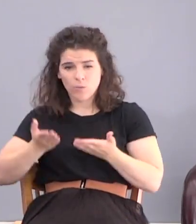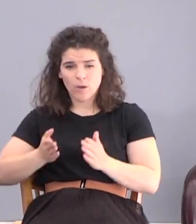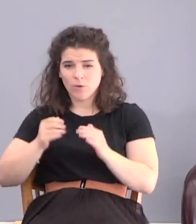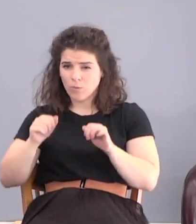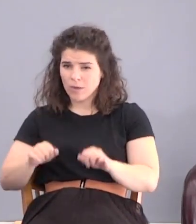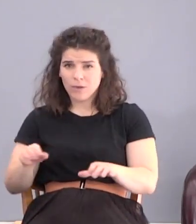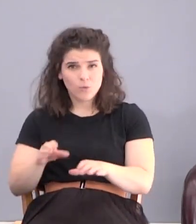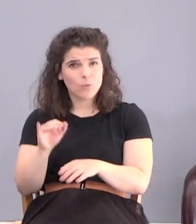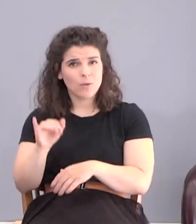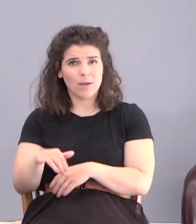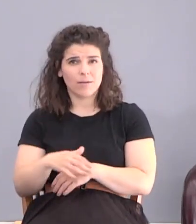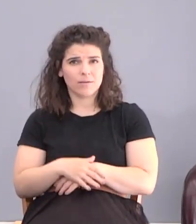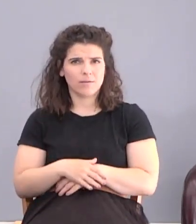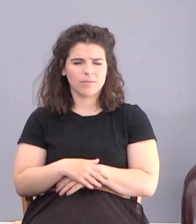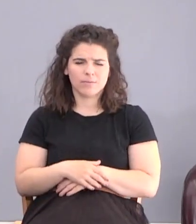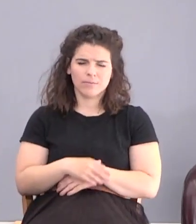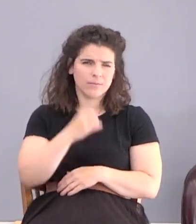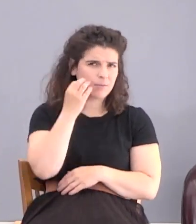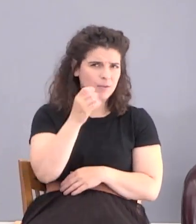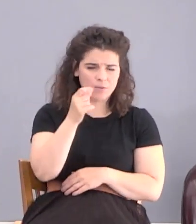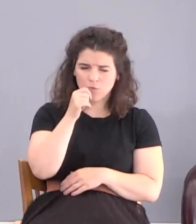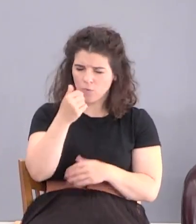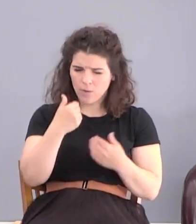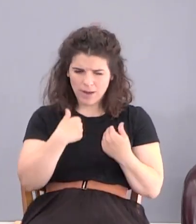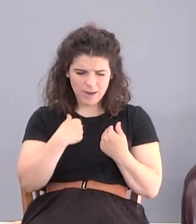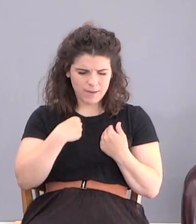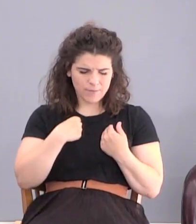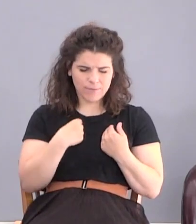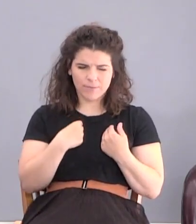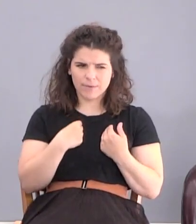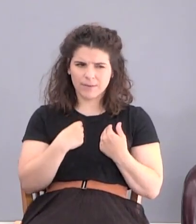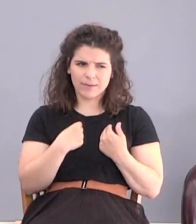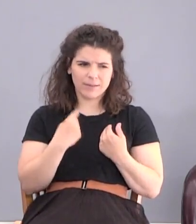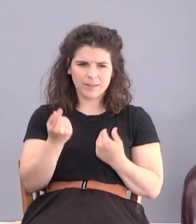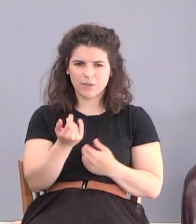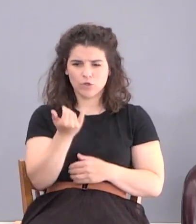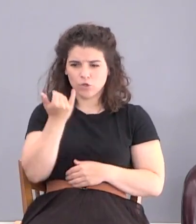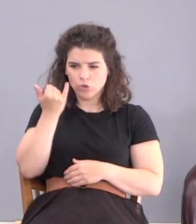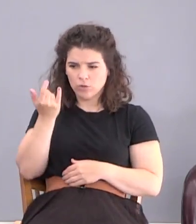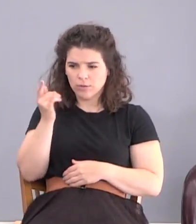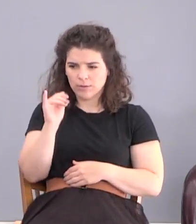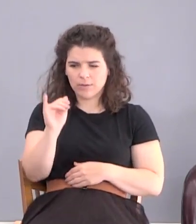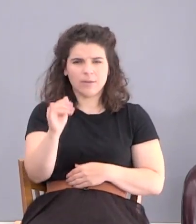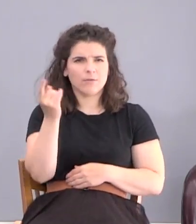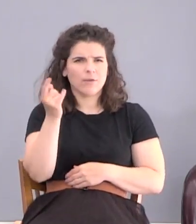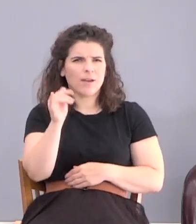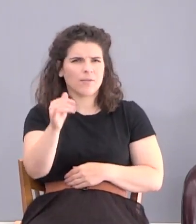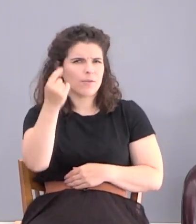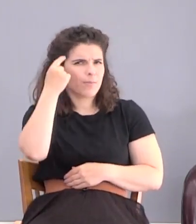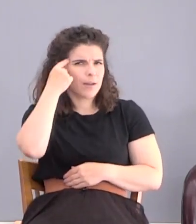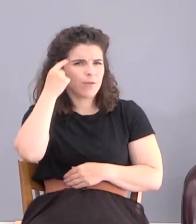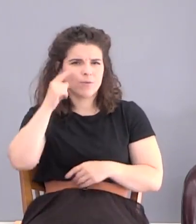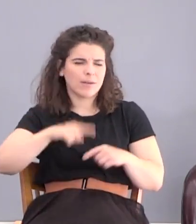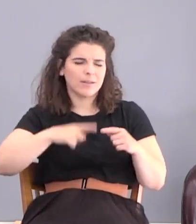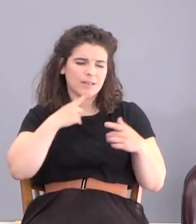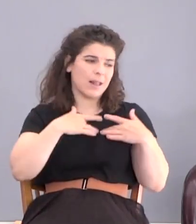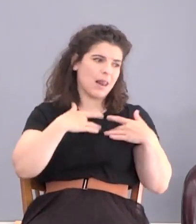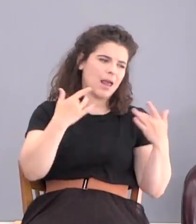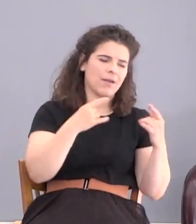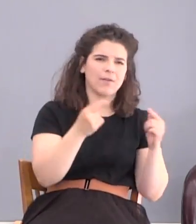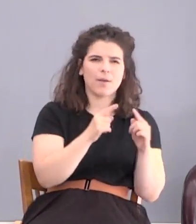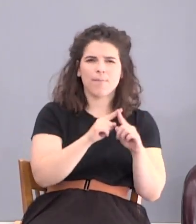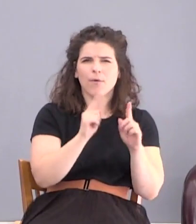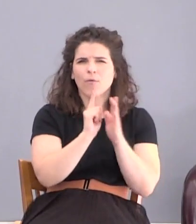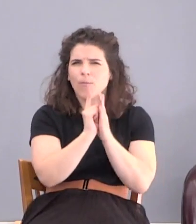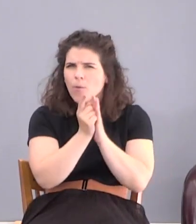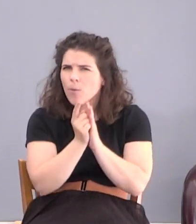that. Because that's if you don't have the eternity in mind, you can't say it's a light affliction, but for a